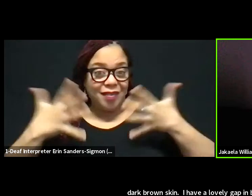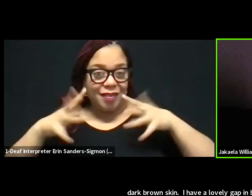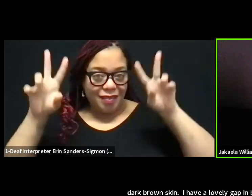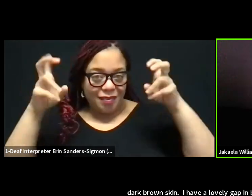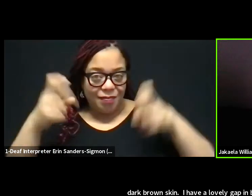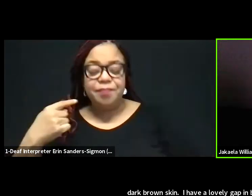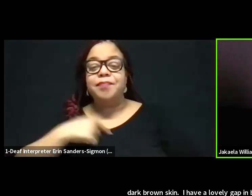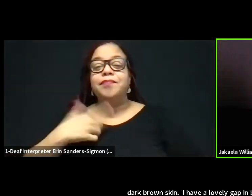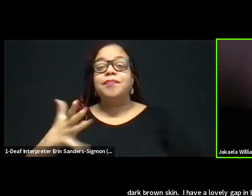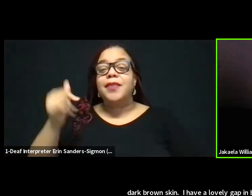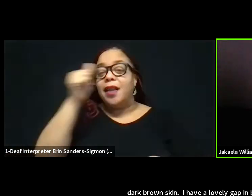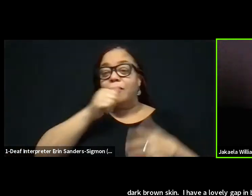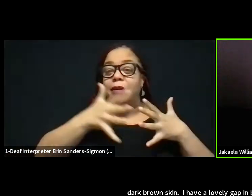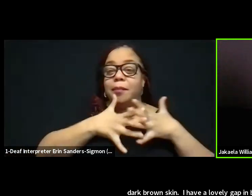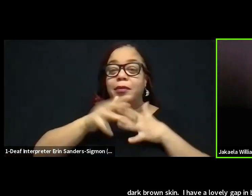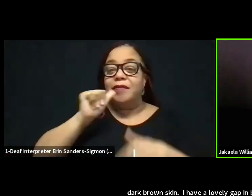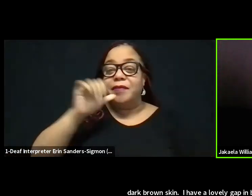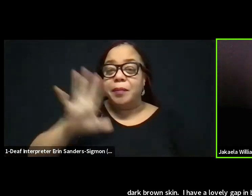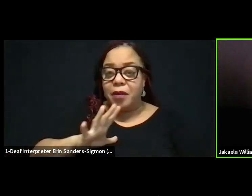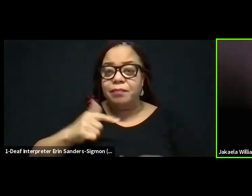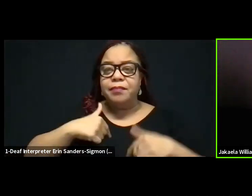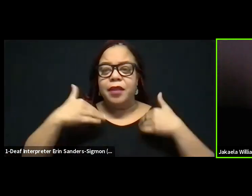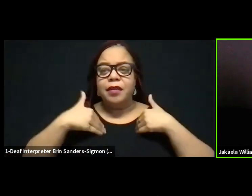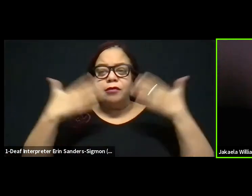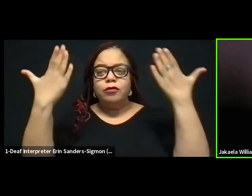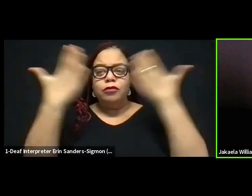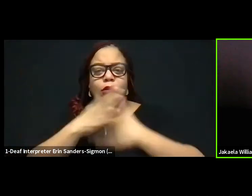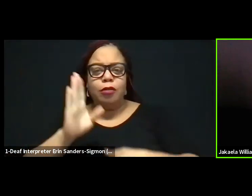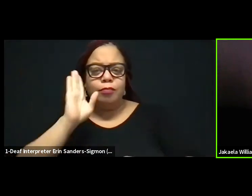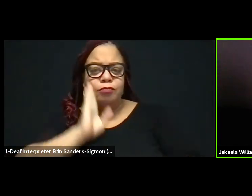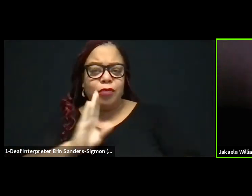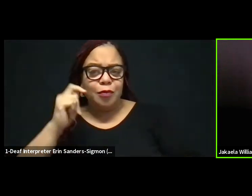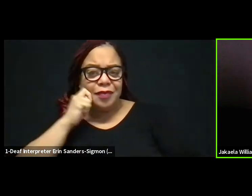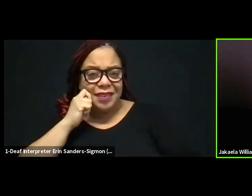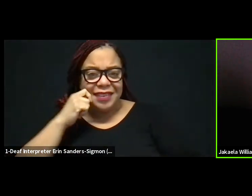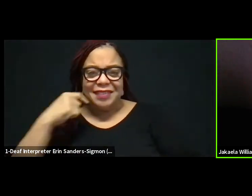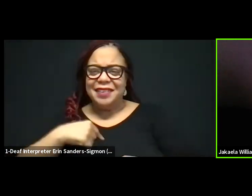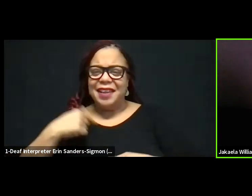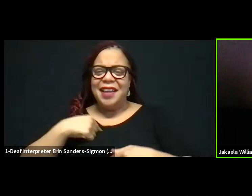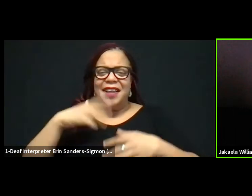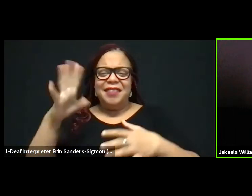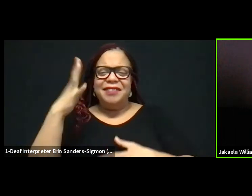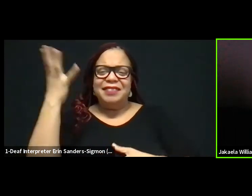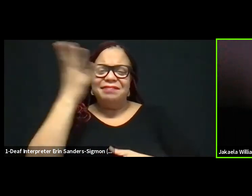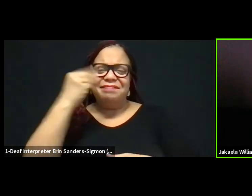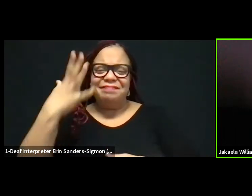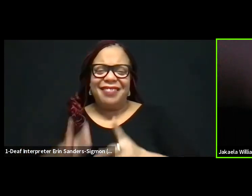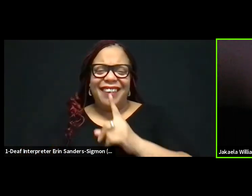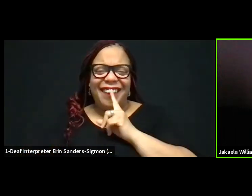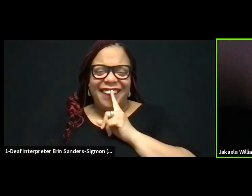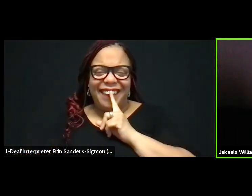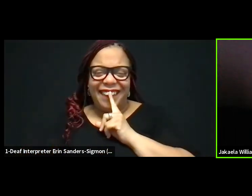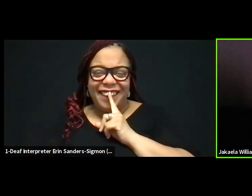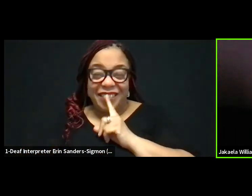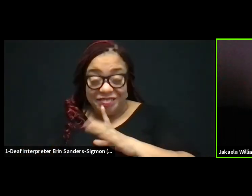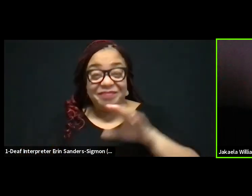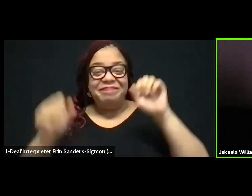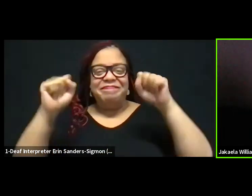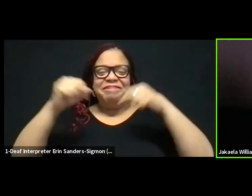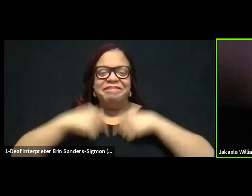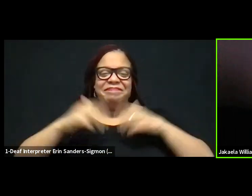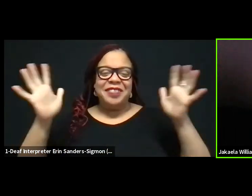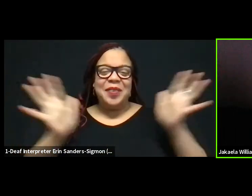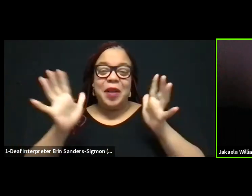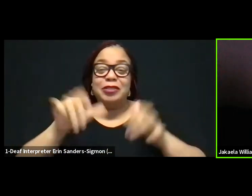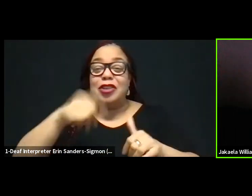other people on a day-to-day basis to not only listen to young people, but to also put their voices at the forefront when it comes